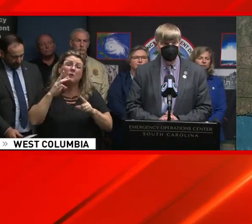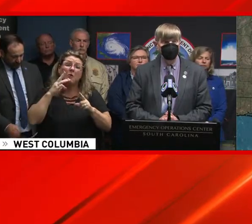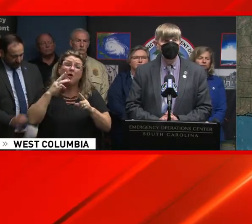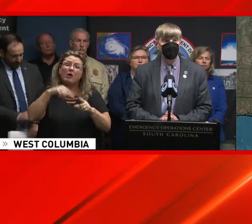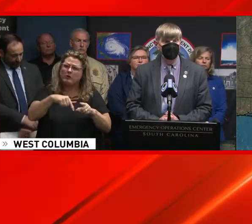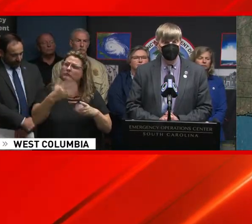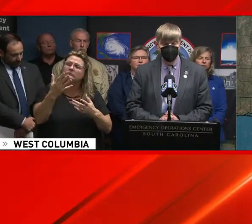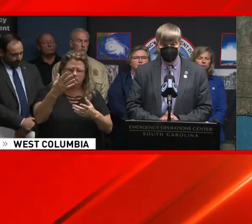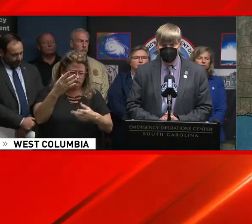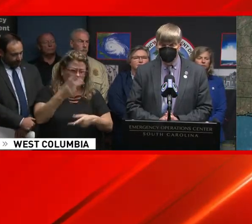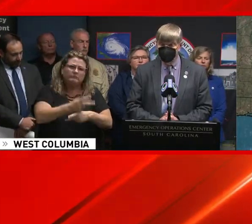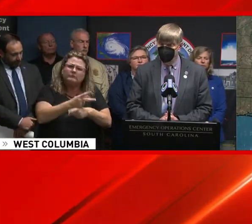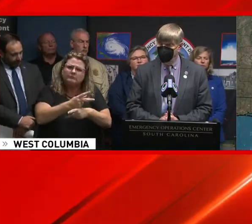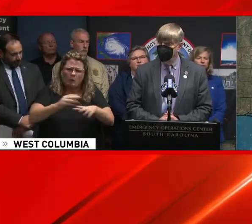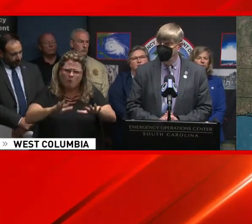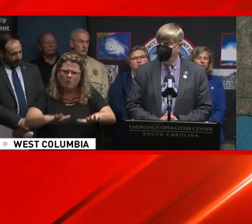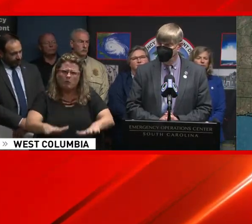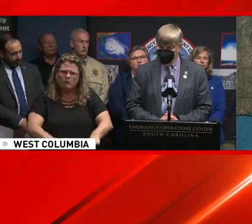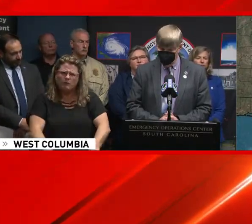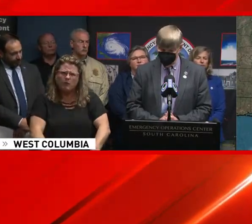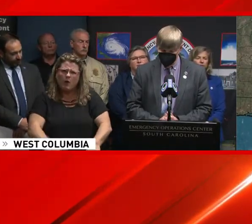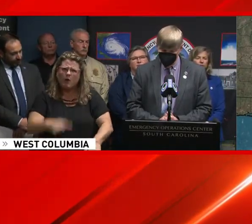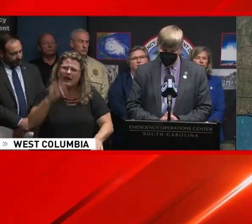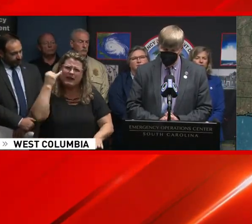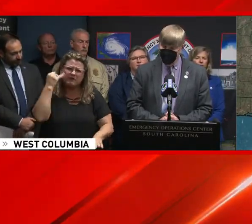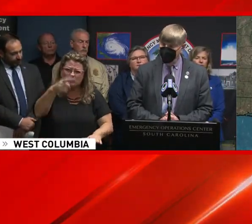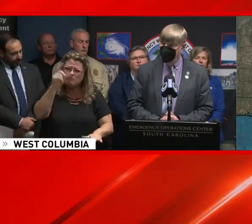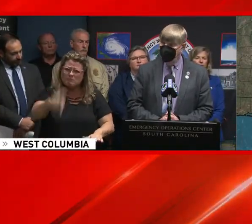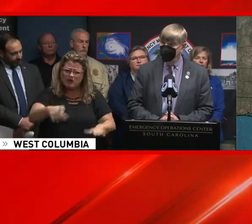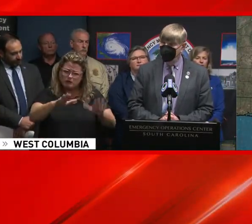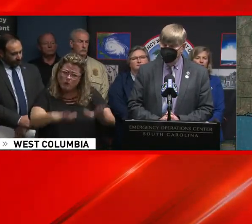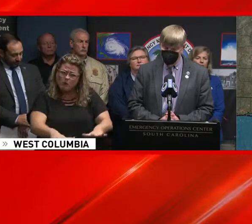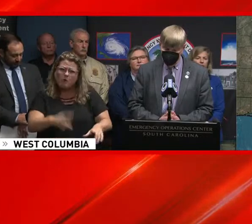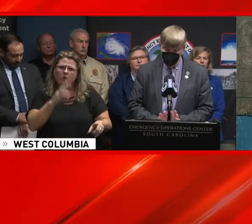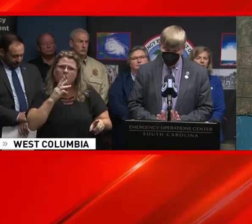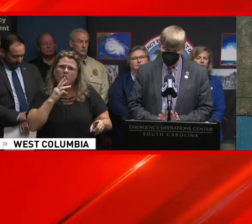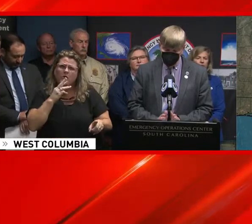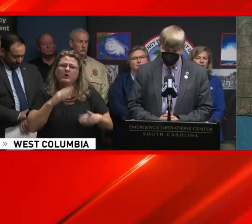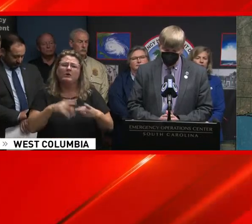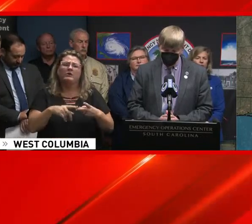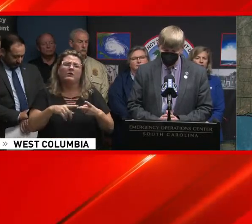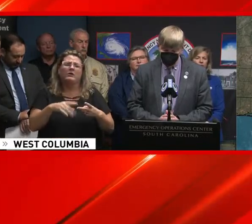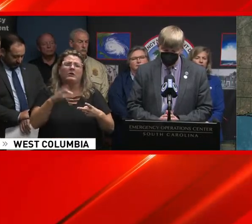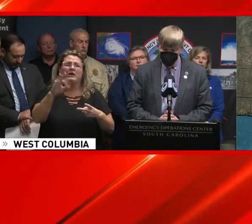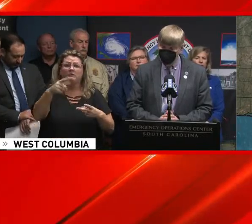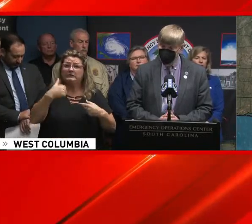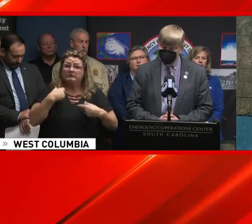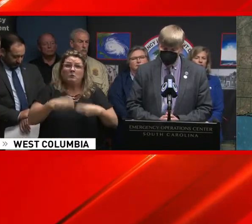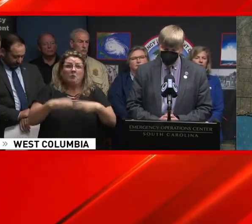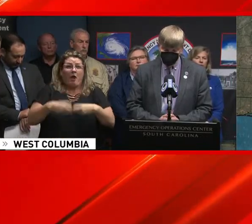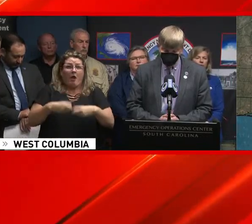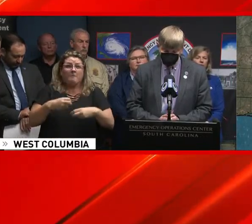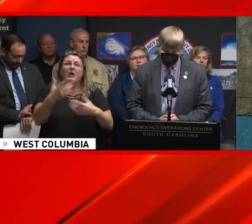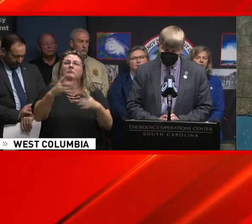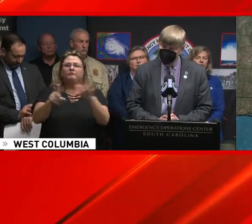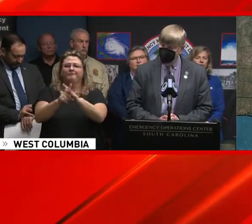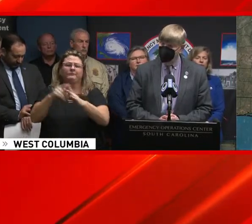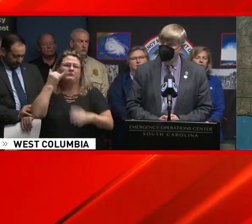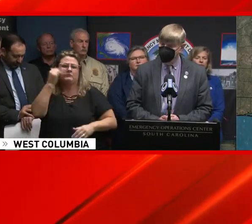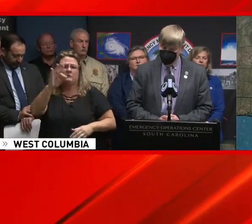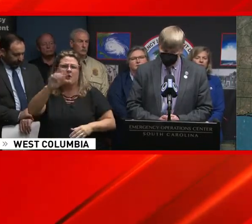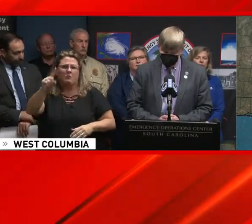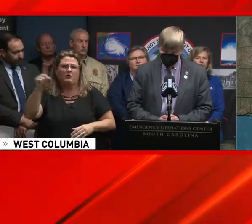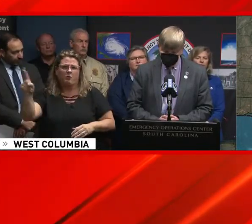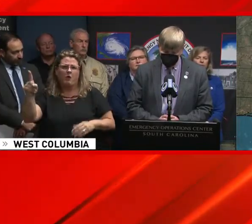so safely. Lower the level in your reservoir if you need to. And if you have an immediate problem with your dam, call 911, and then